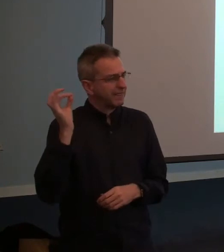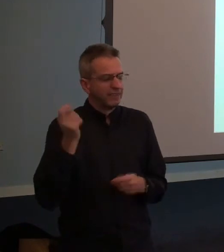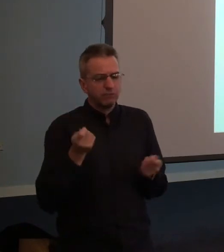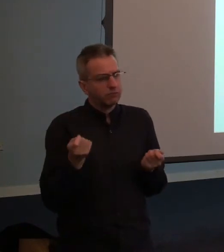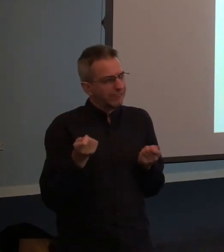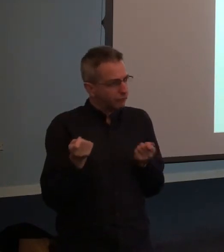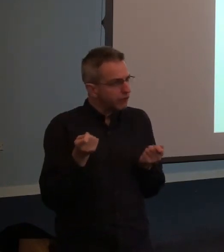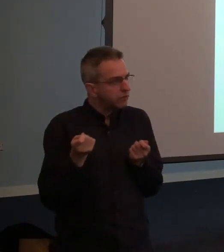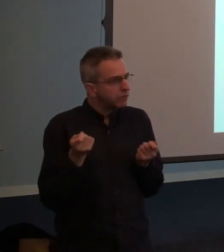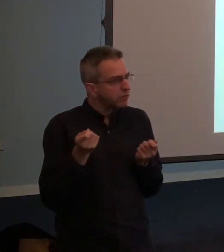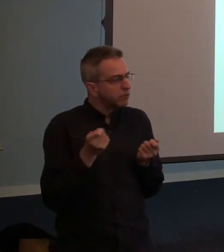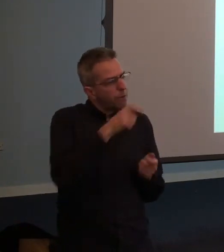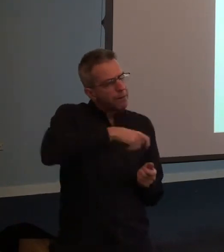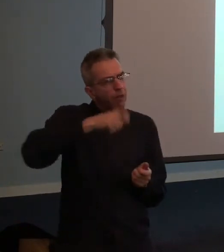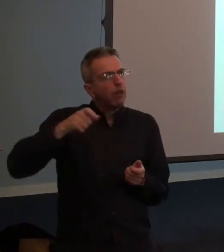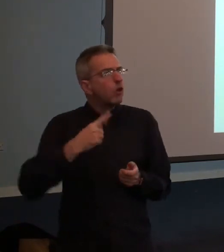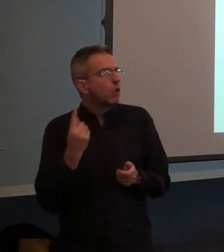But we also had a steering committee as well.